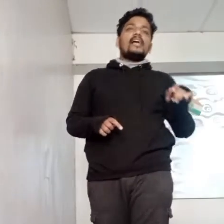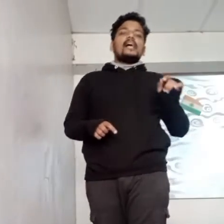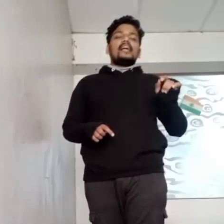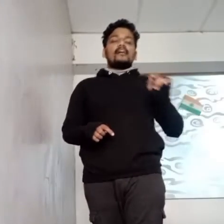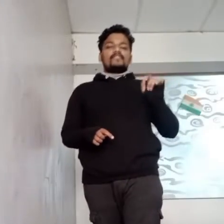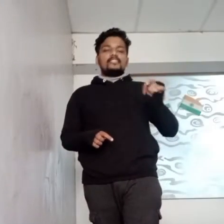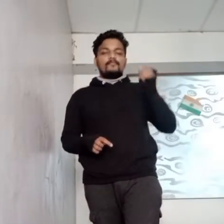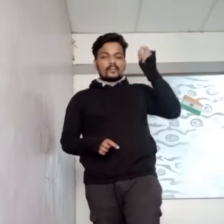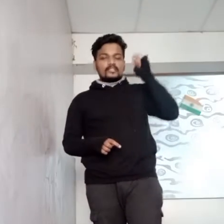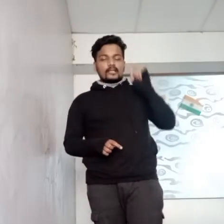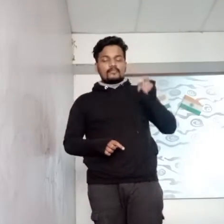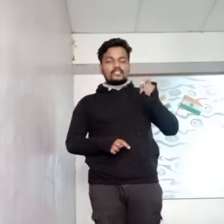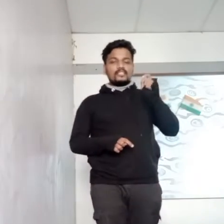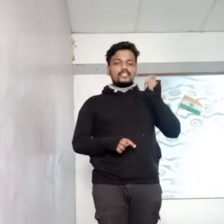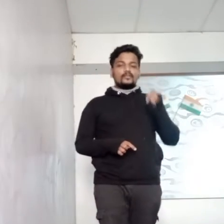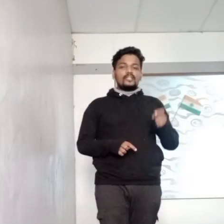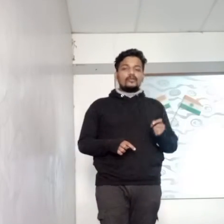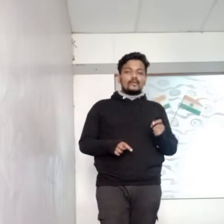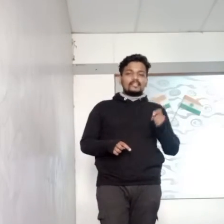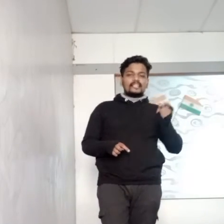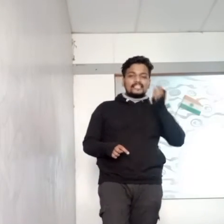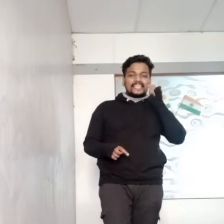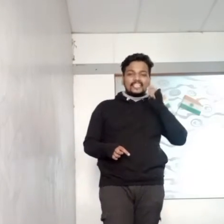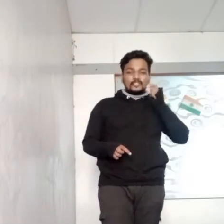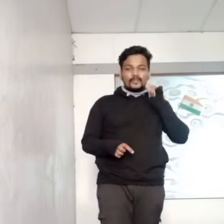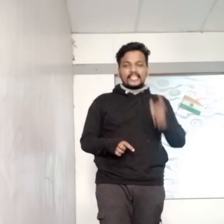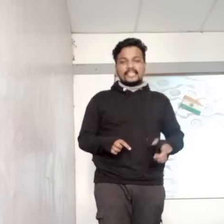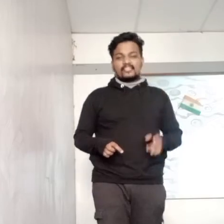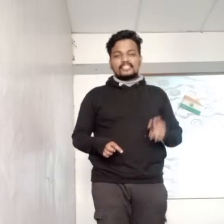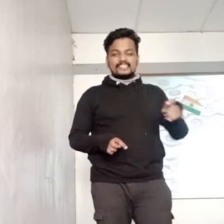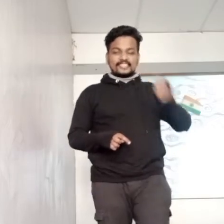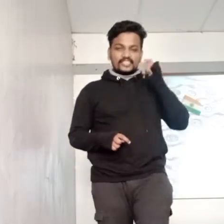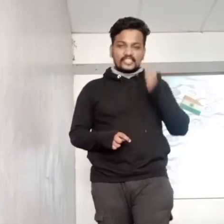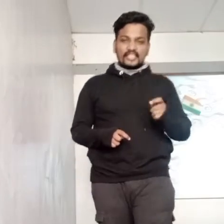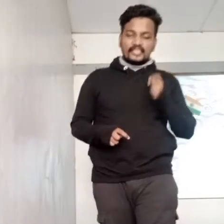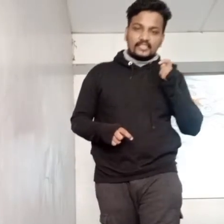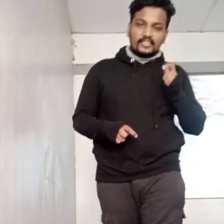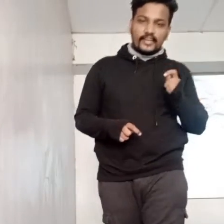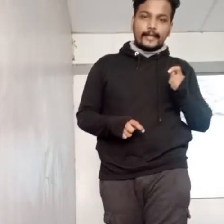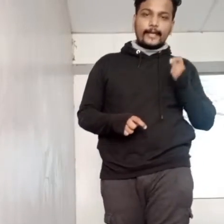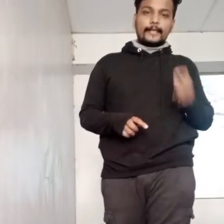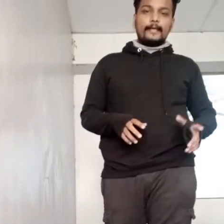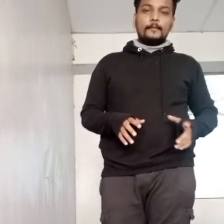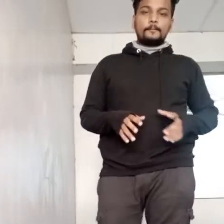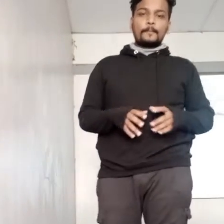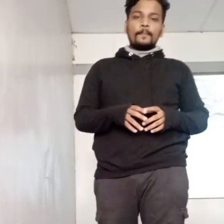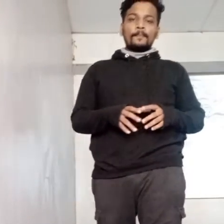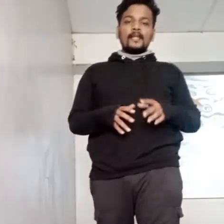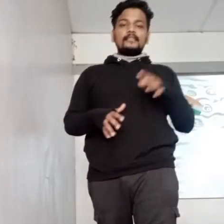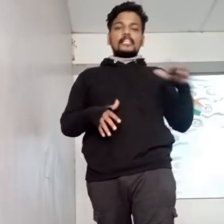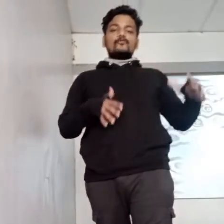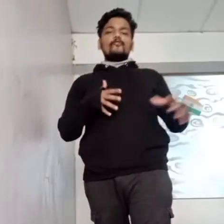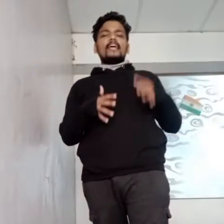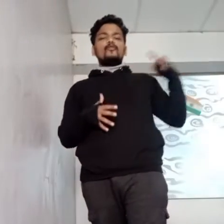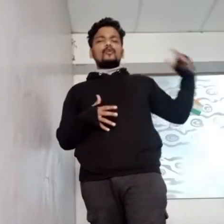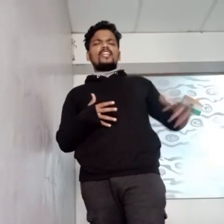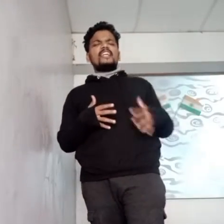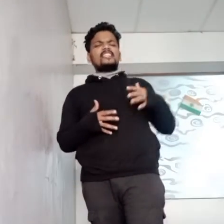and after the done of their work, that thread should be killed or that thread get killed. That's why we have to create that